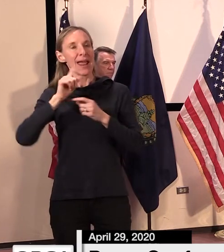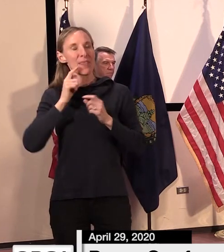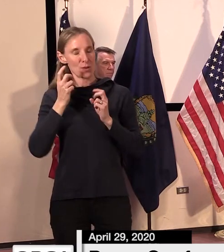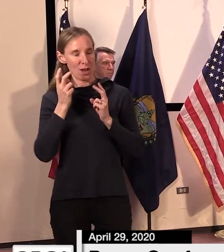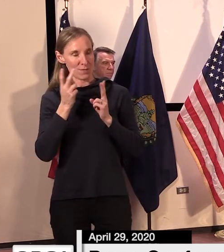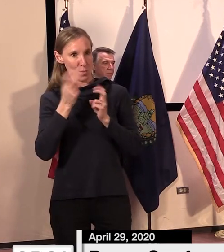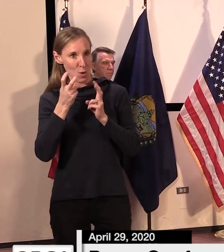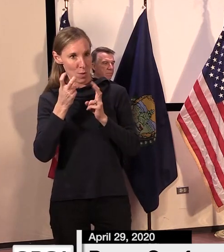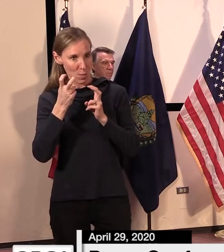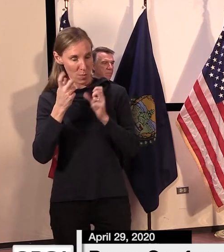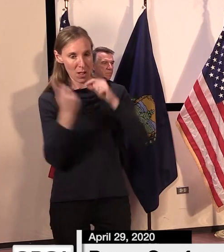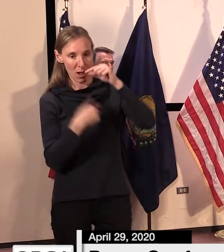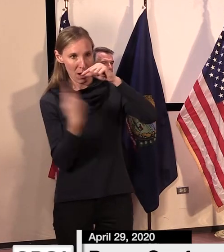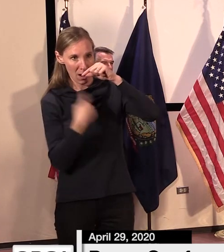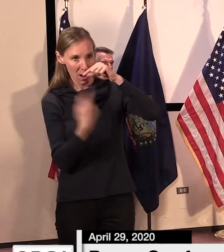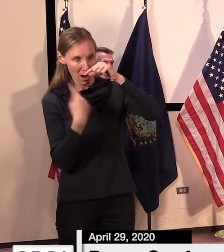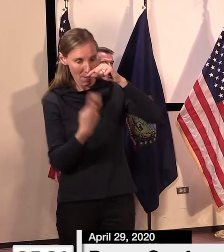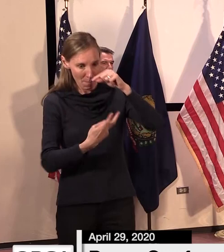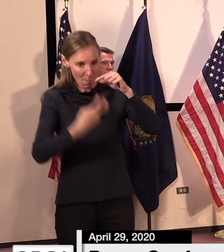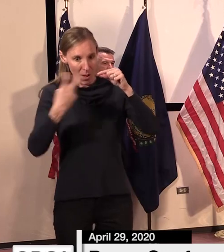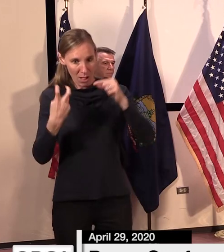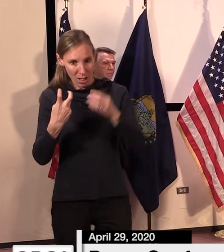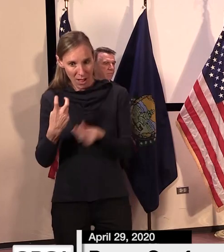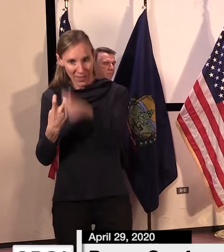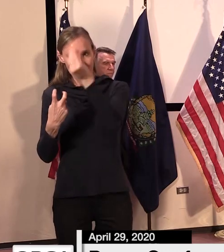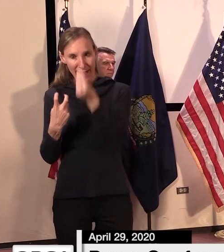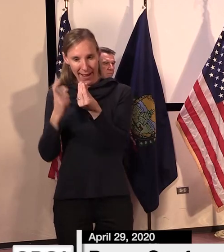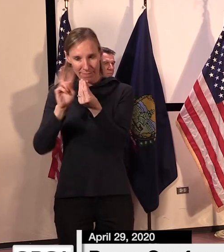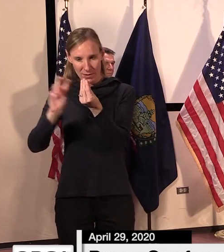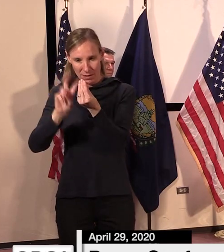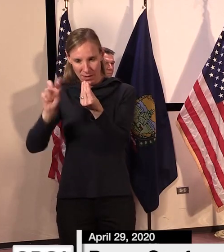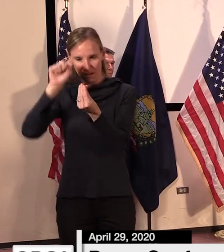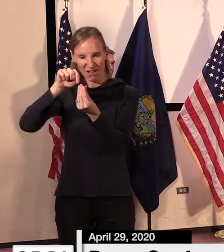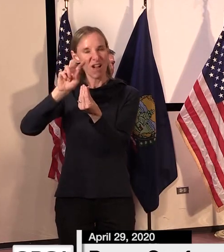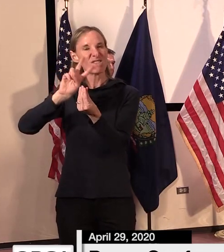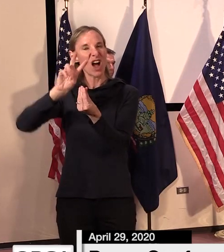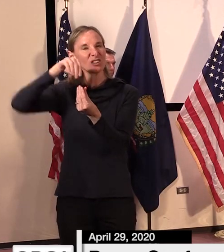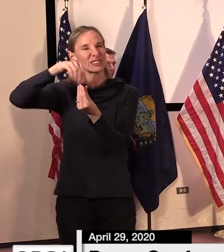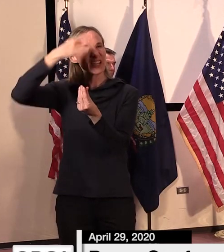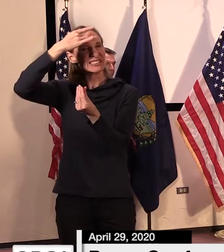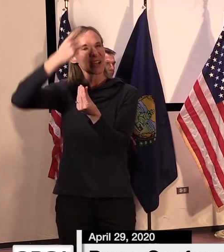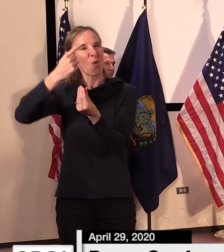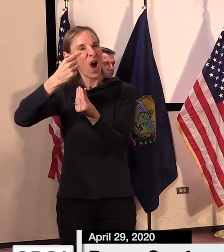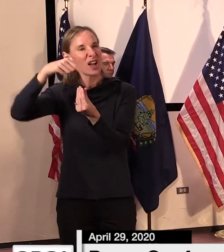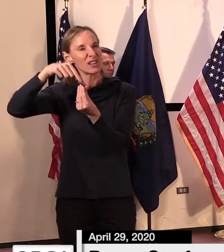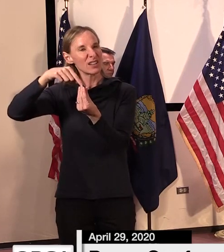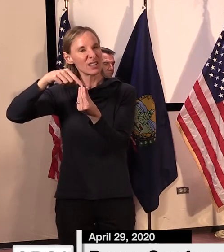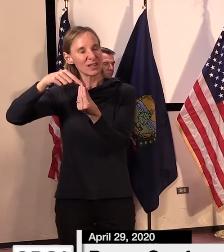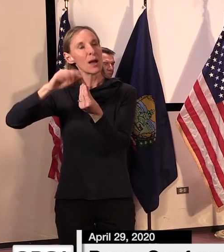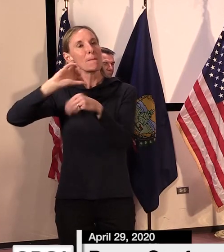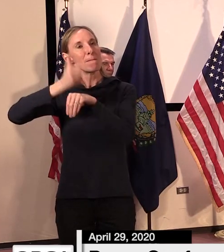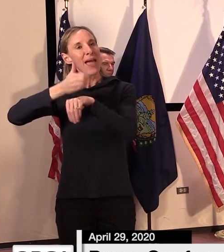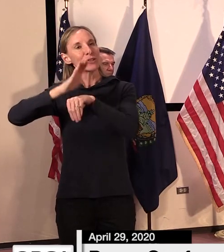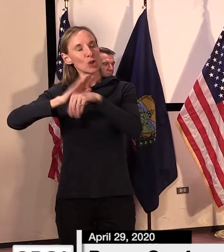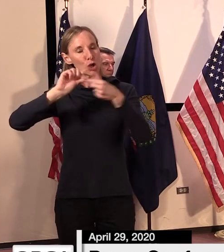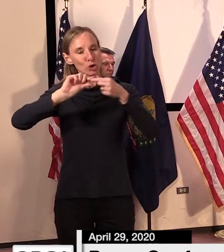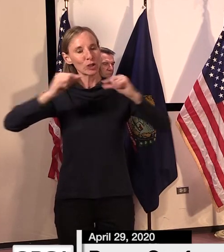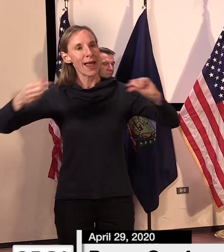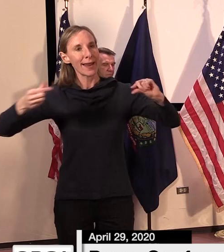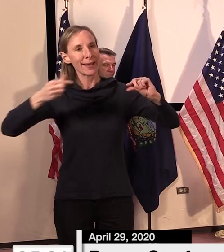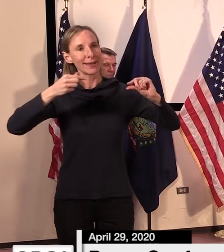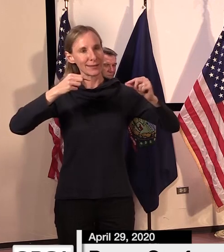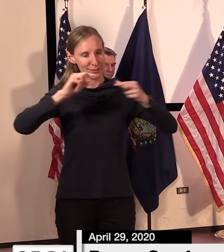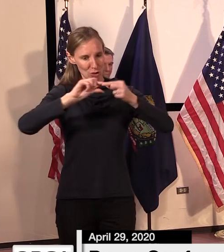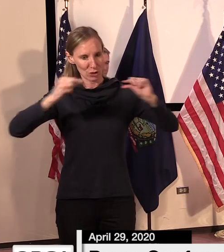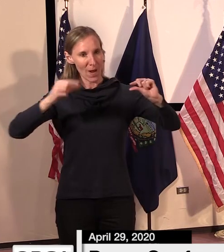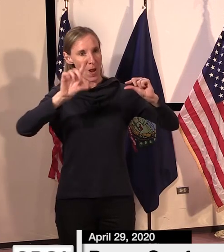the virus as COVID-19 and not some other type of virus based on its RNA's genetic code. So you